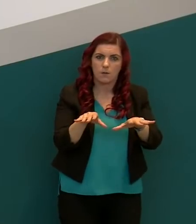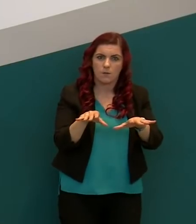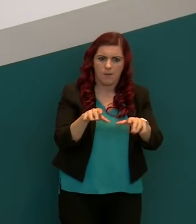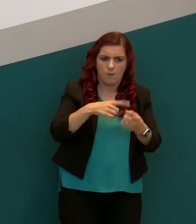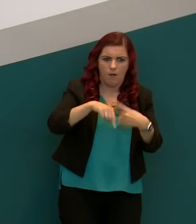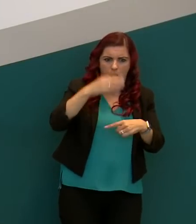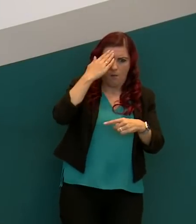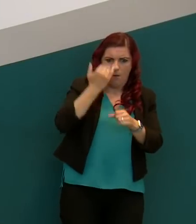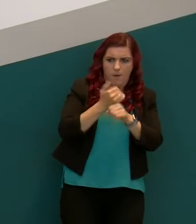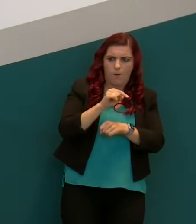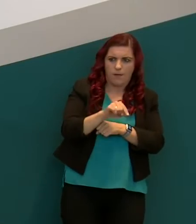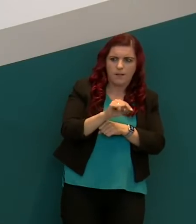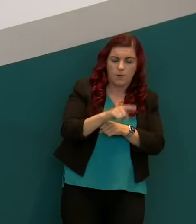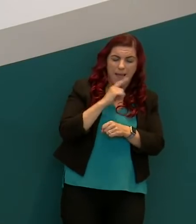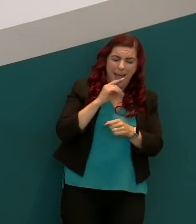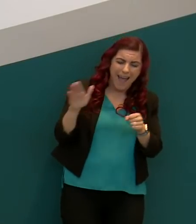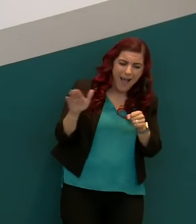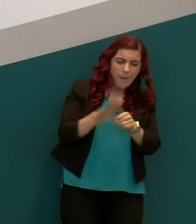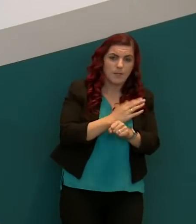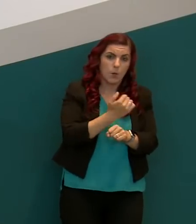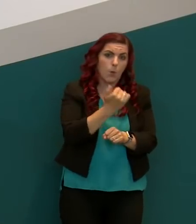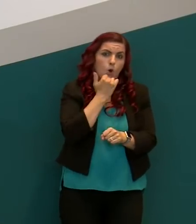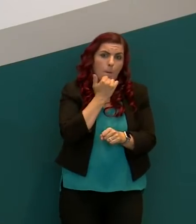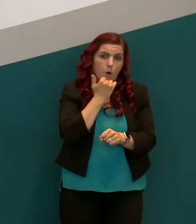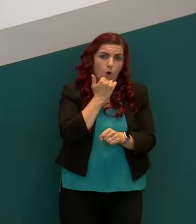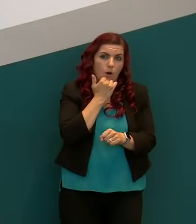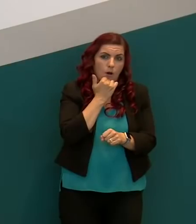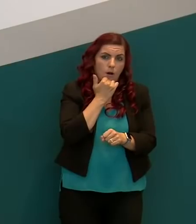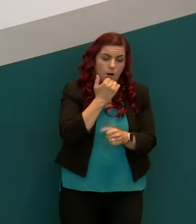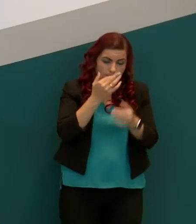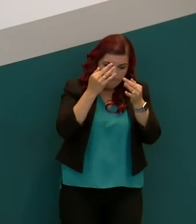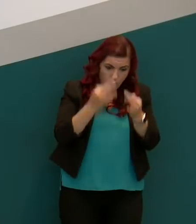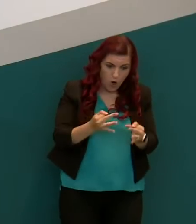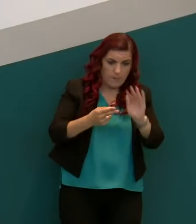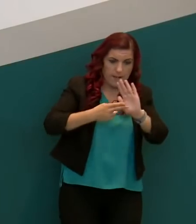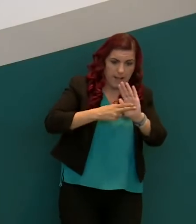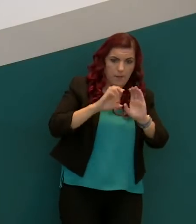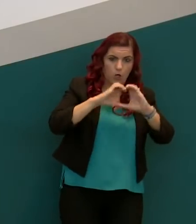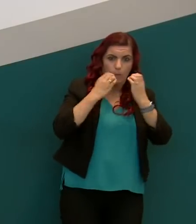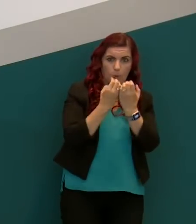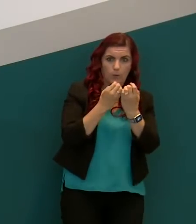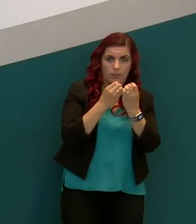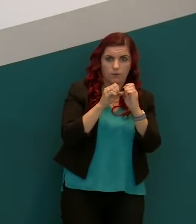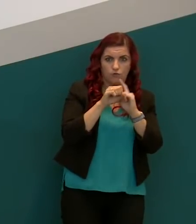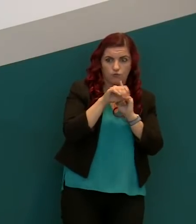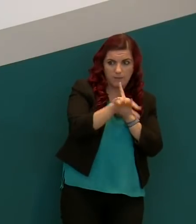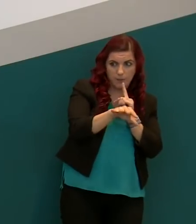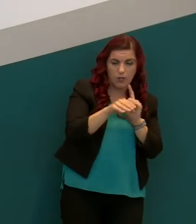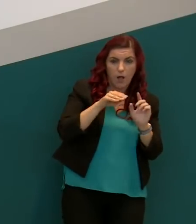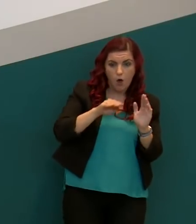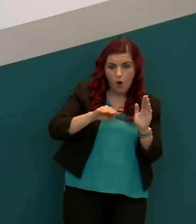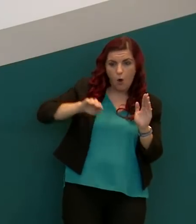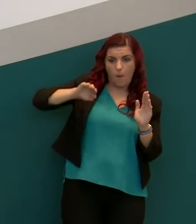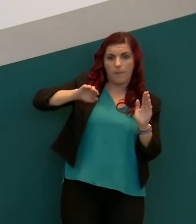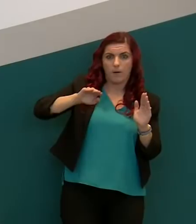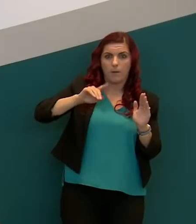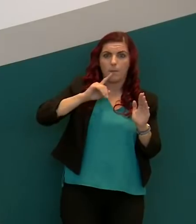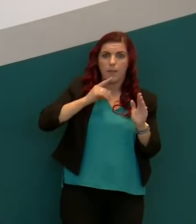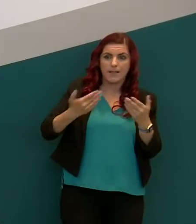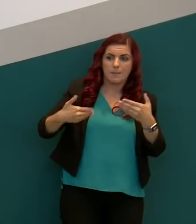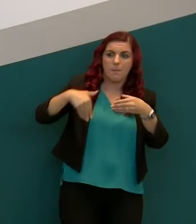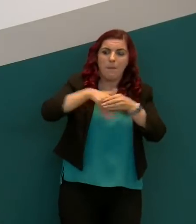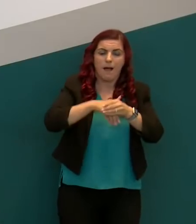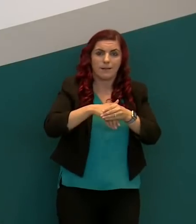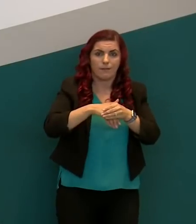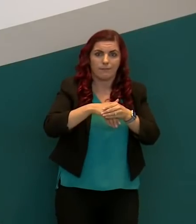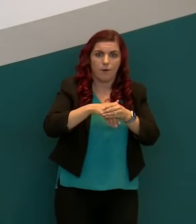about. The absolute number of cases which have been defined as community transmission has gone up as part of the overall rise in